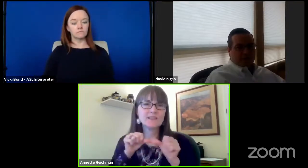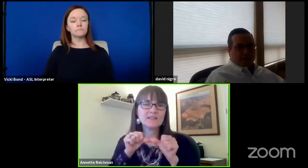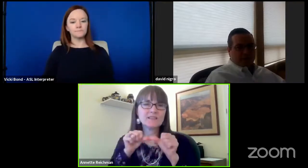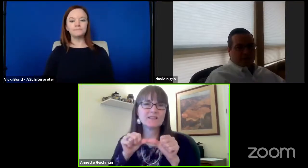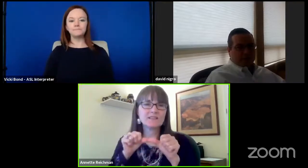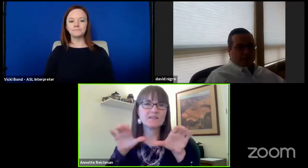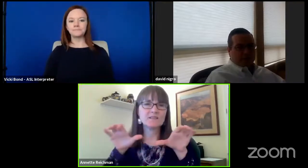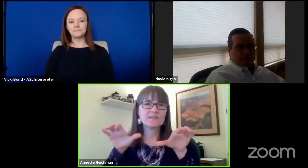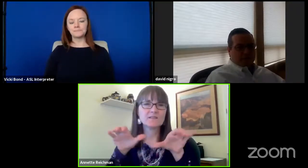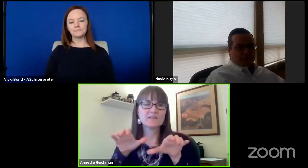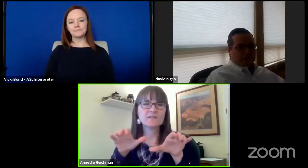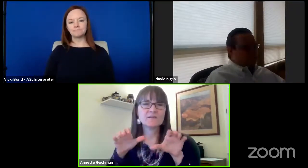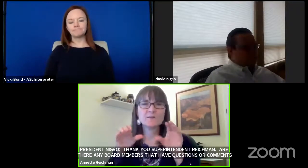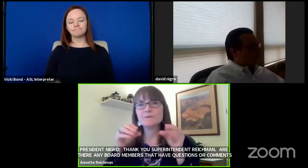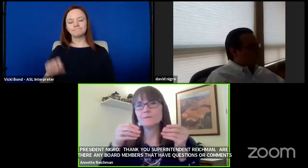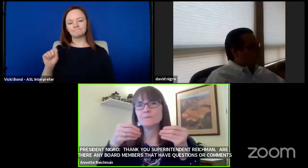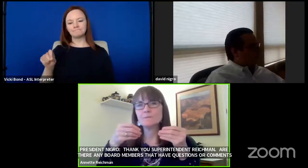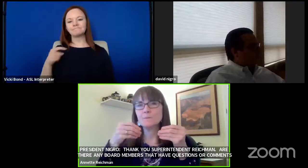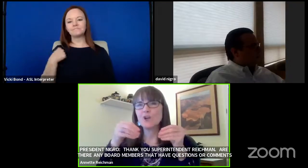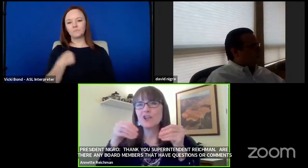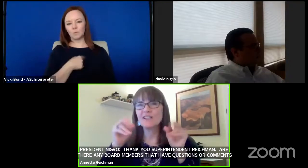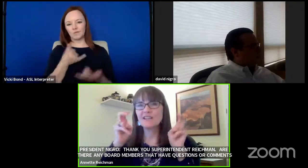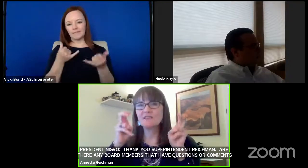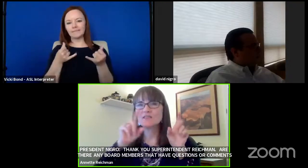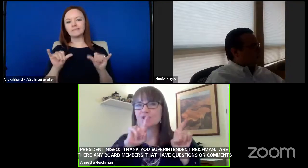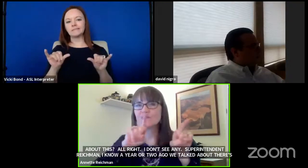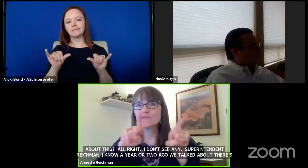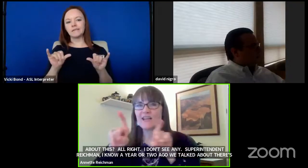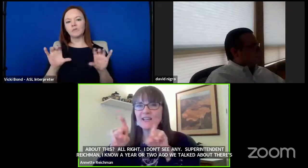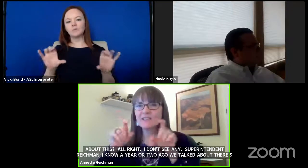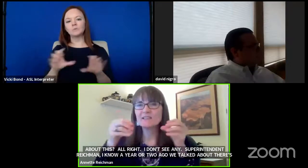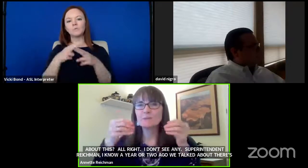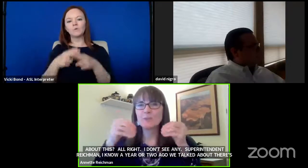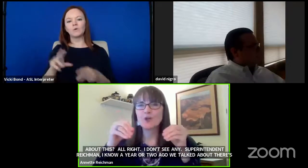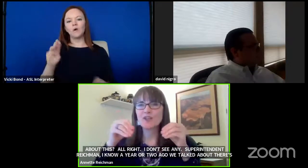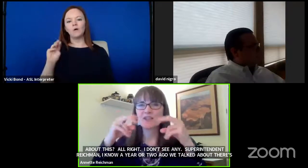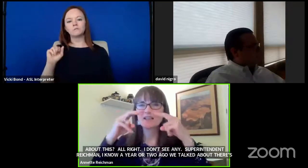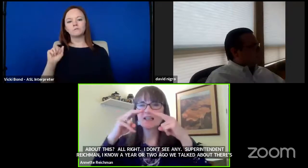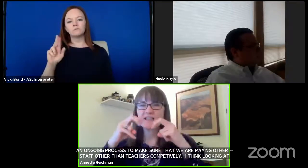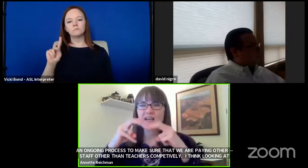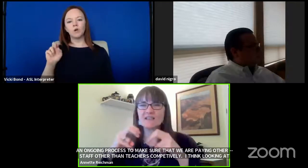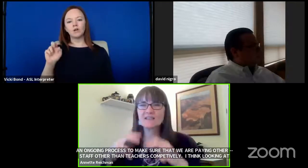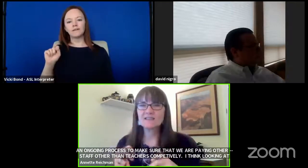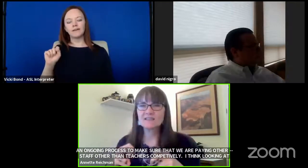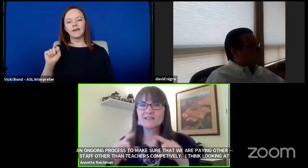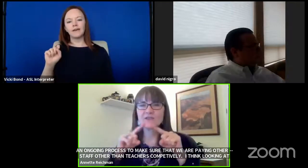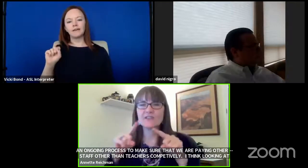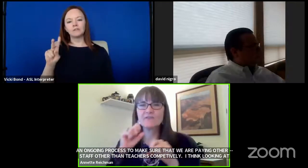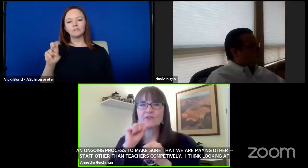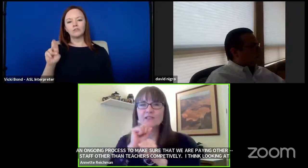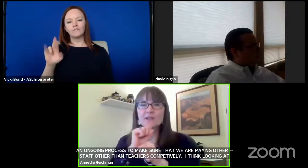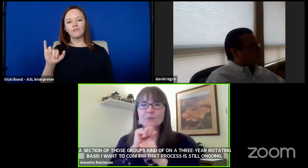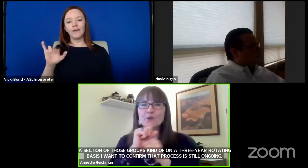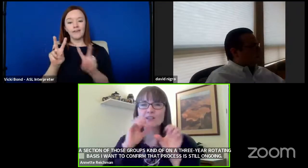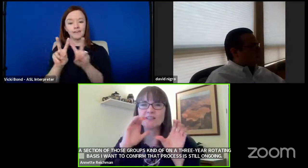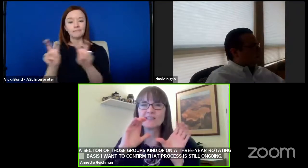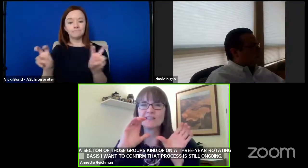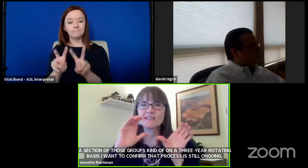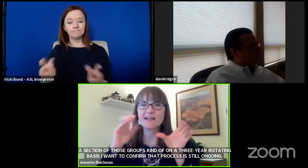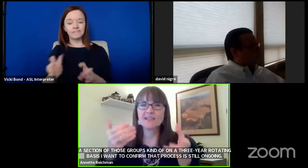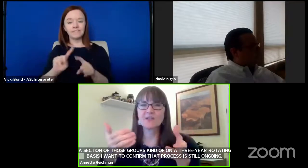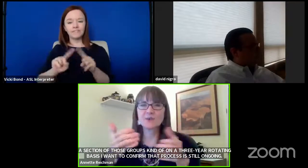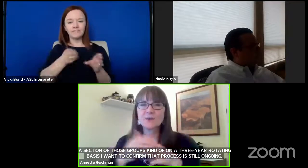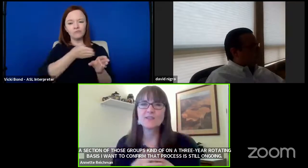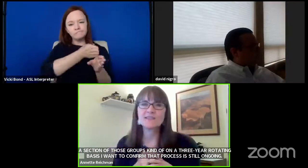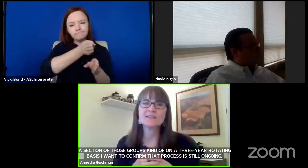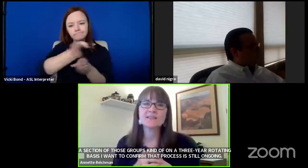Yes, we continue to do market surveys, market analysis for different